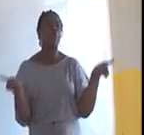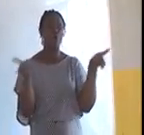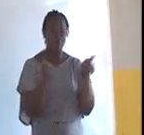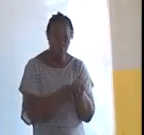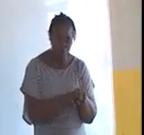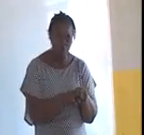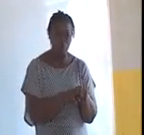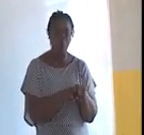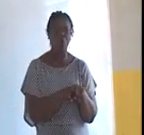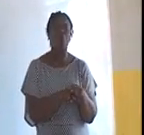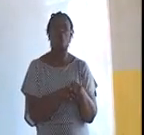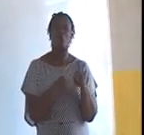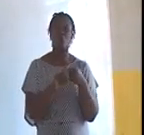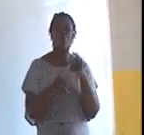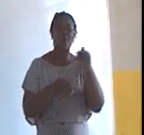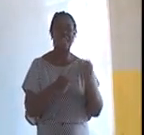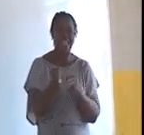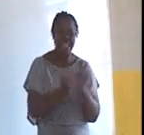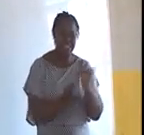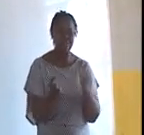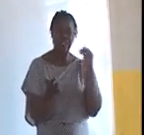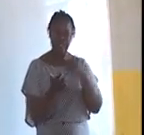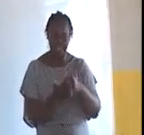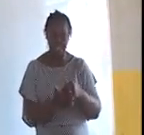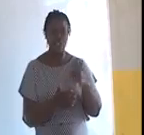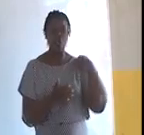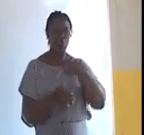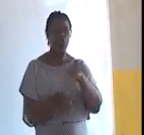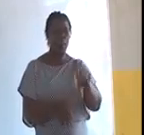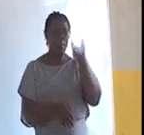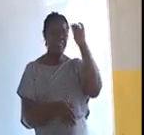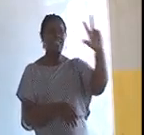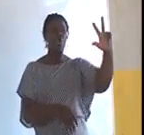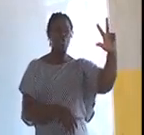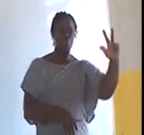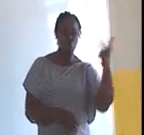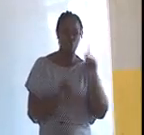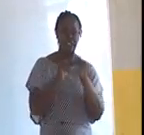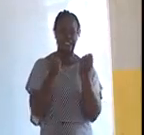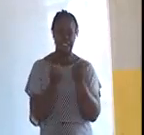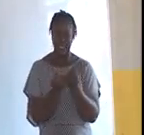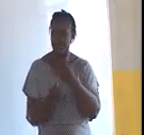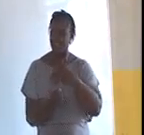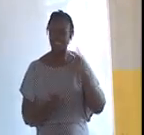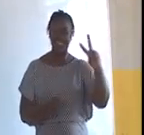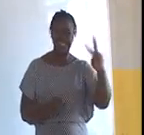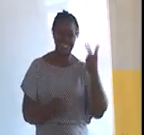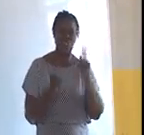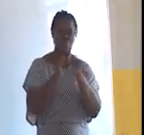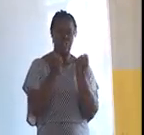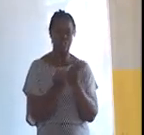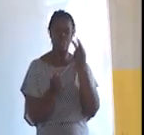Also, by explaining further, let's take the third and the second sequence, if it will actually give us the same